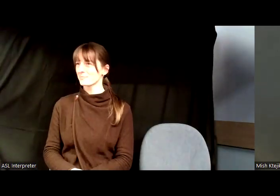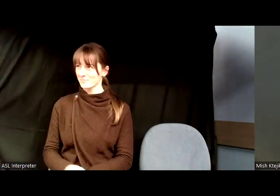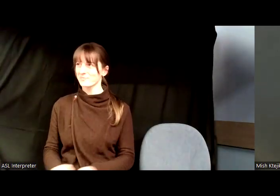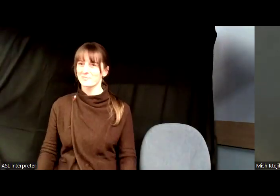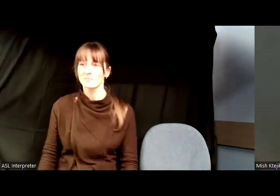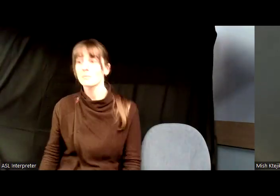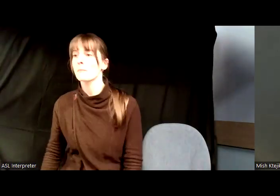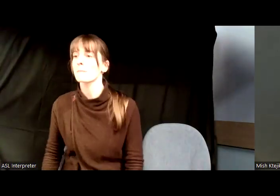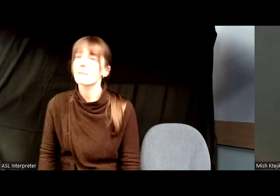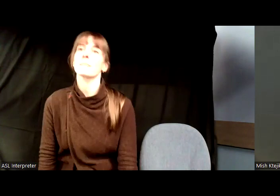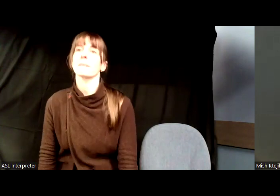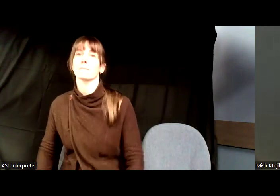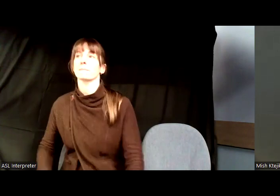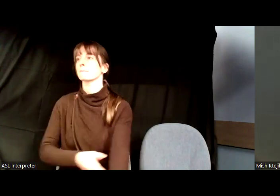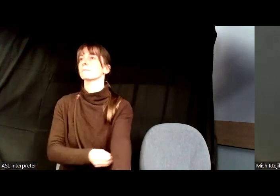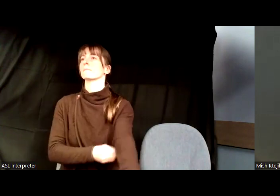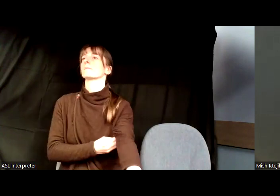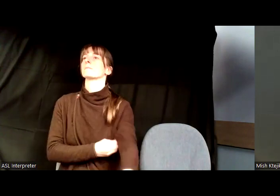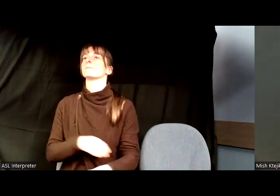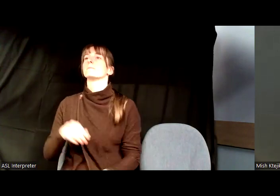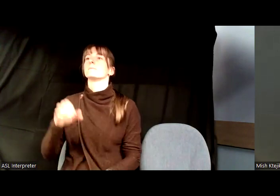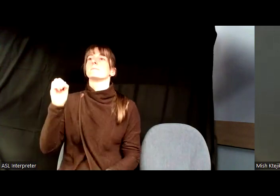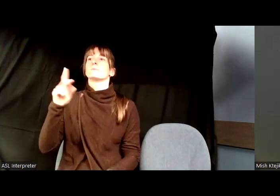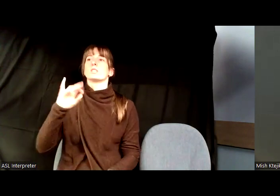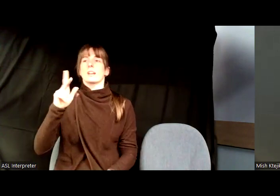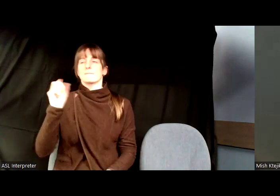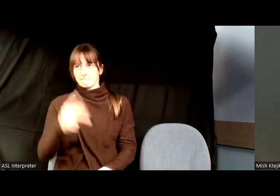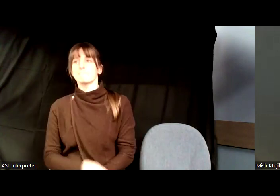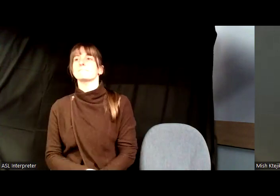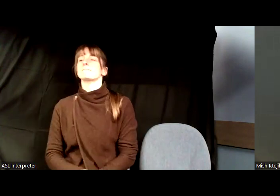Yes, thank you. Colleen says, no problem.